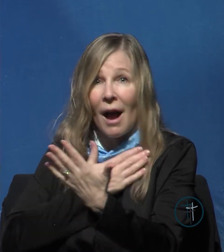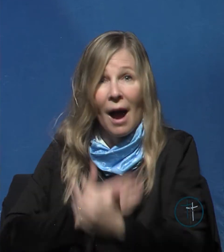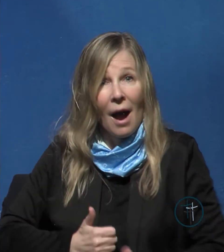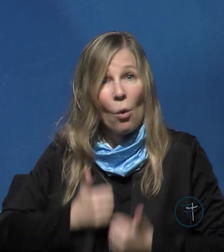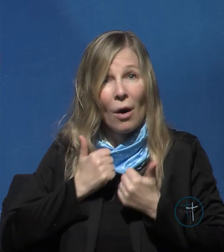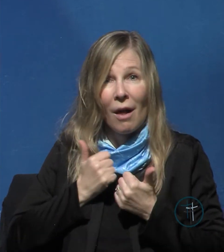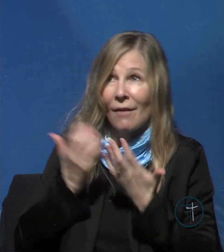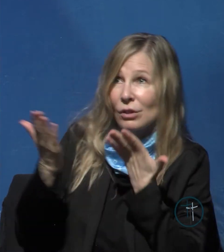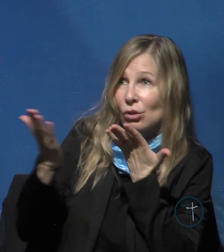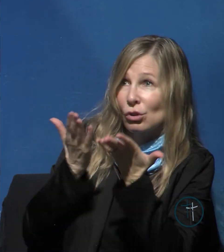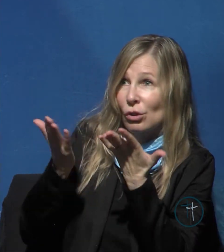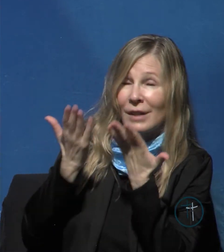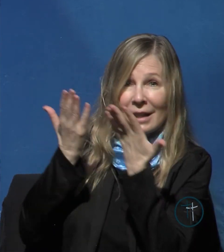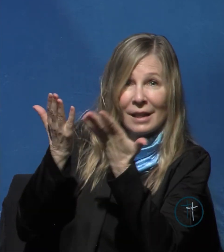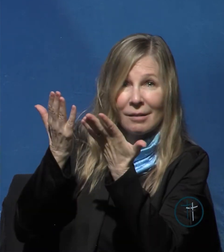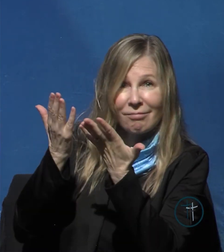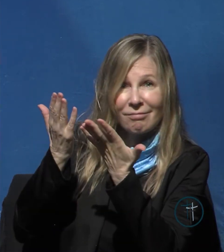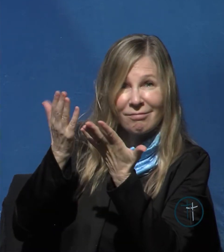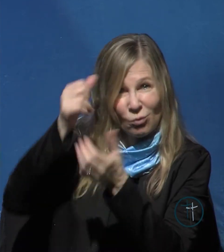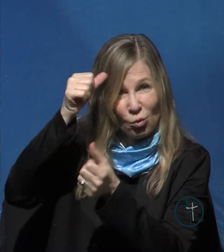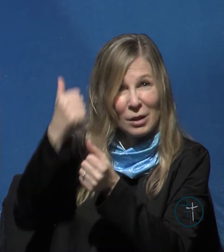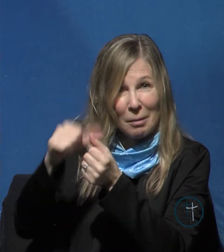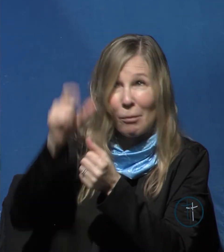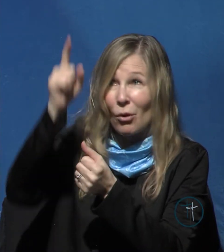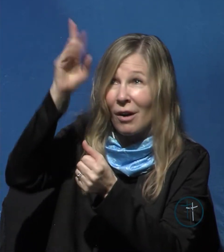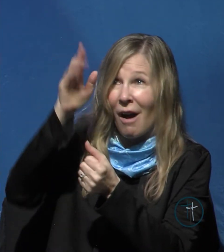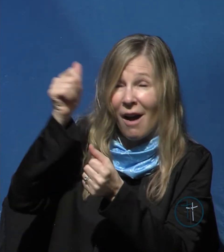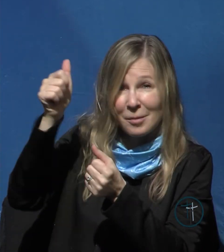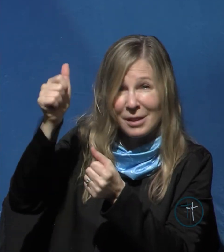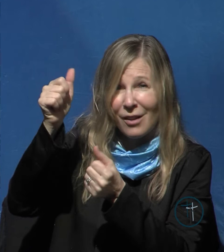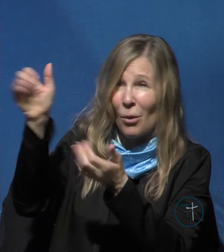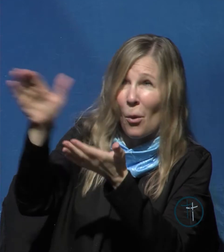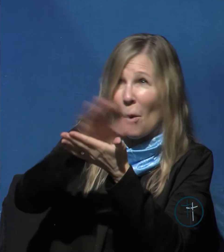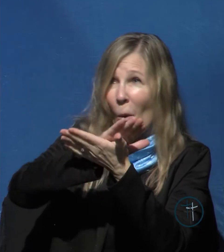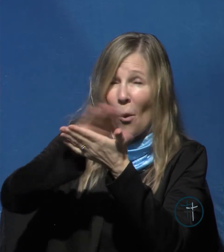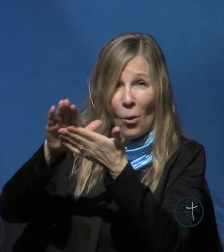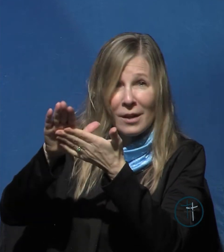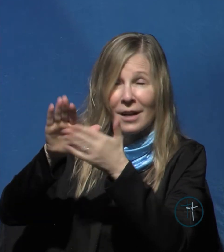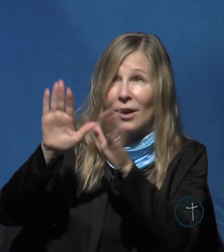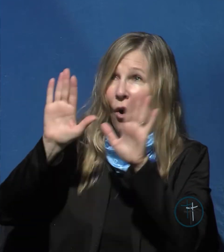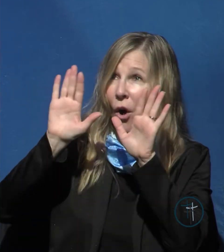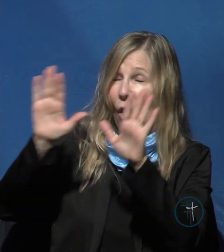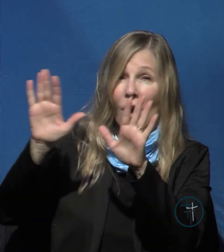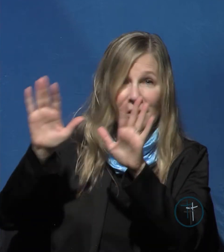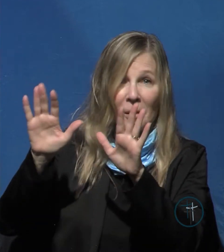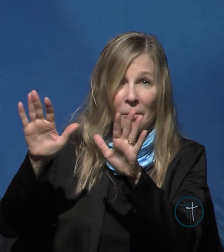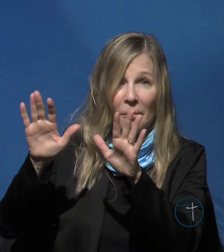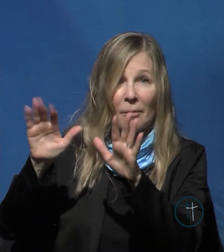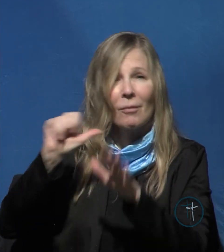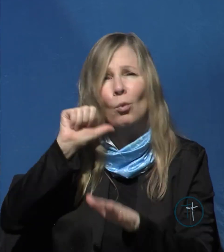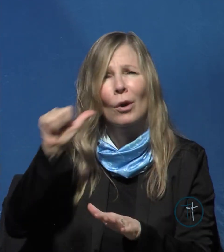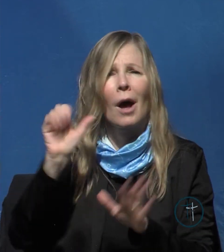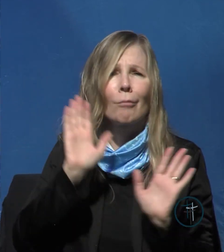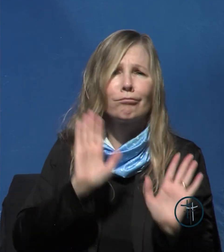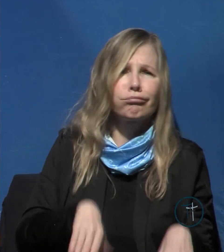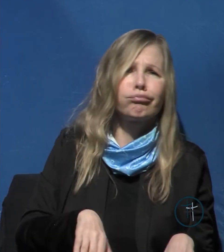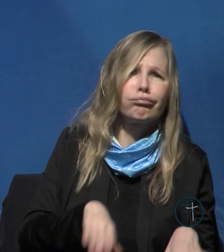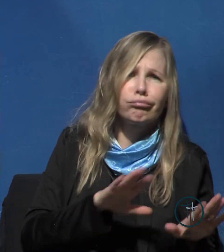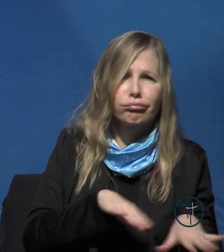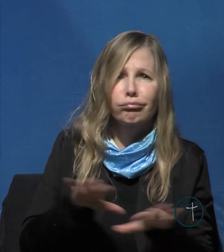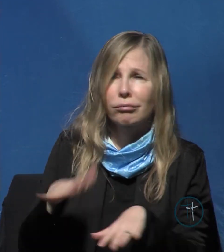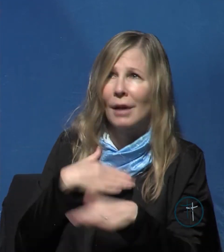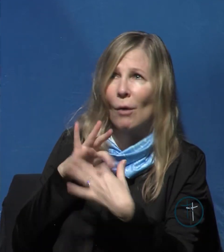God is holy and He's awesome, and we're never casual in our relationship with